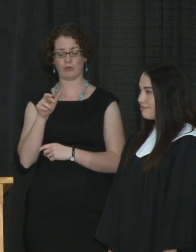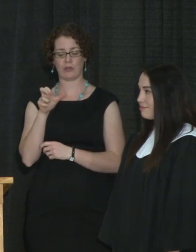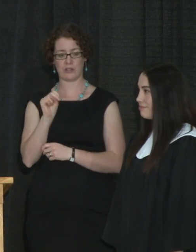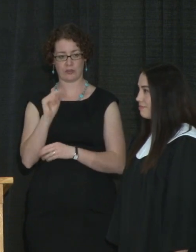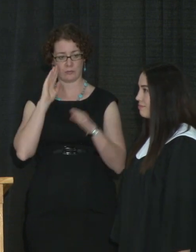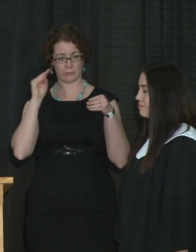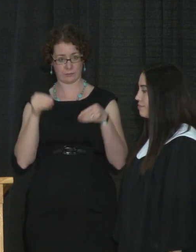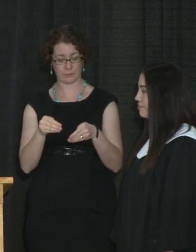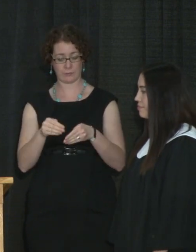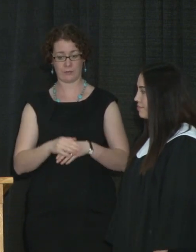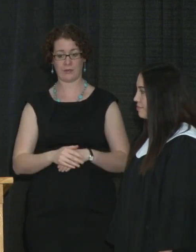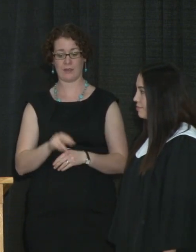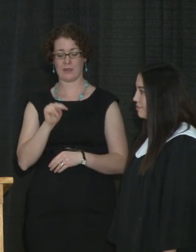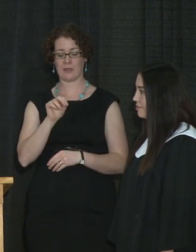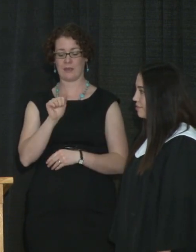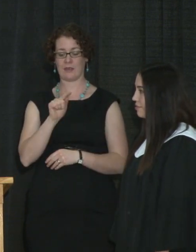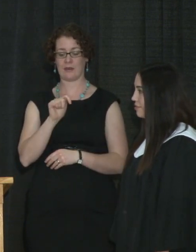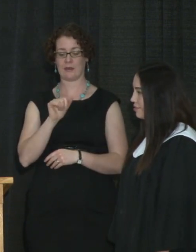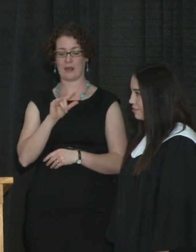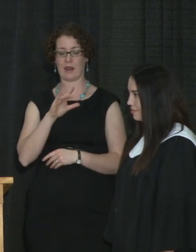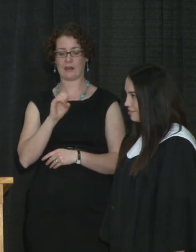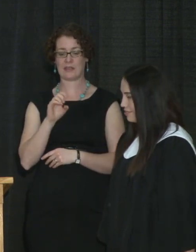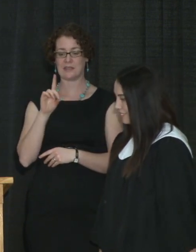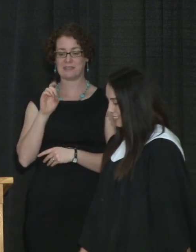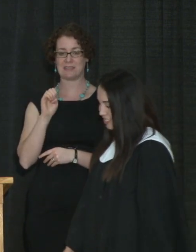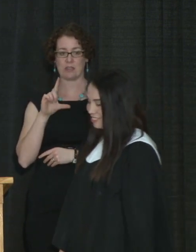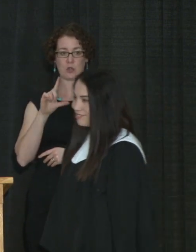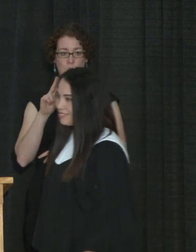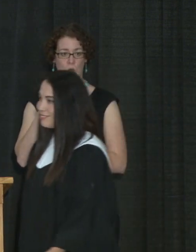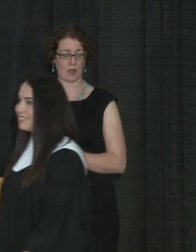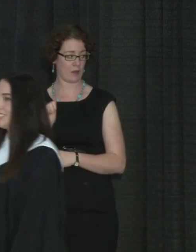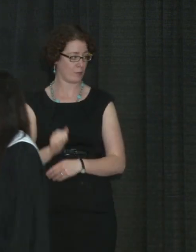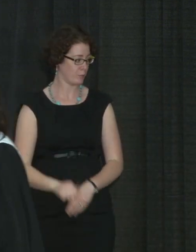concentration. Natalie DeLuca.